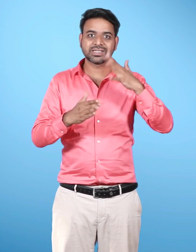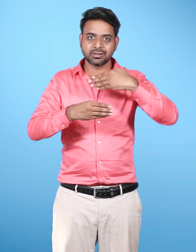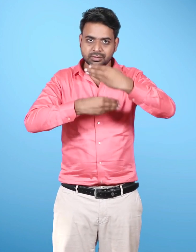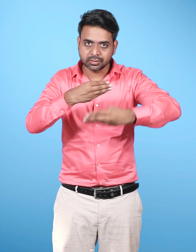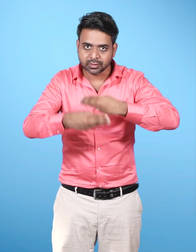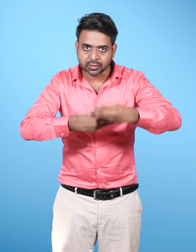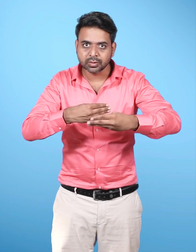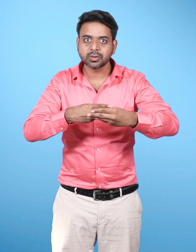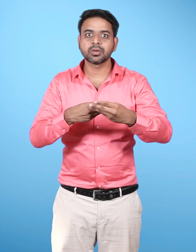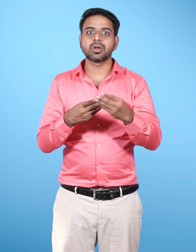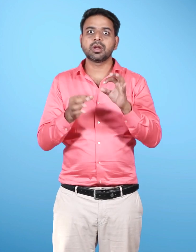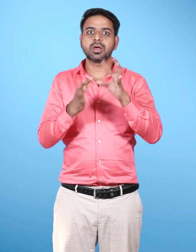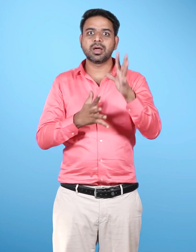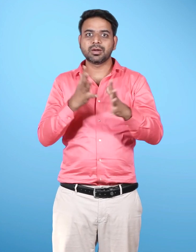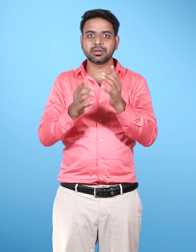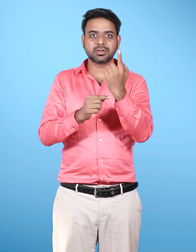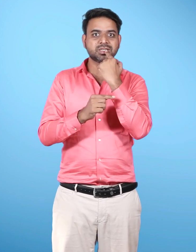foil, candle,